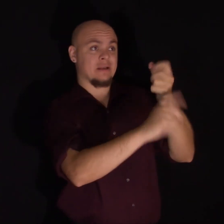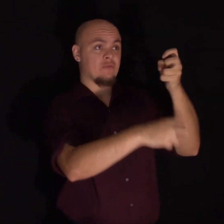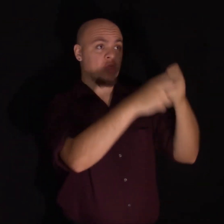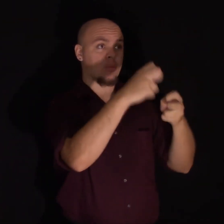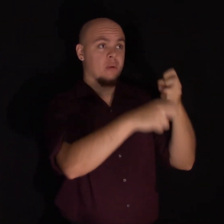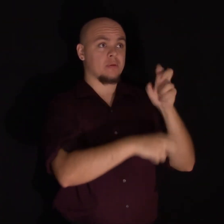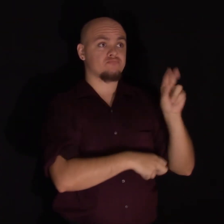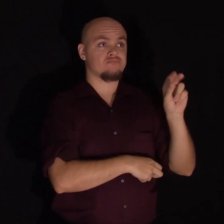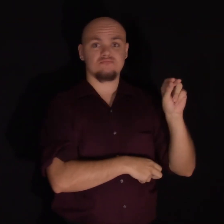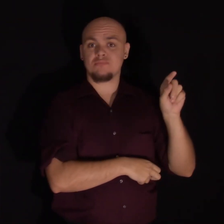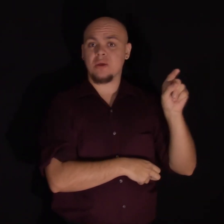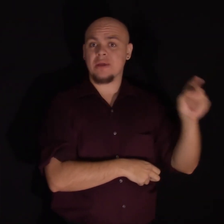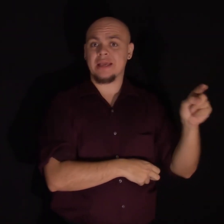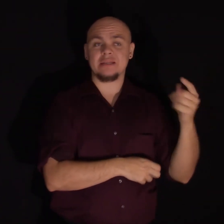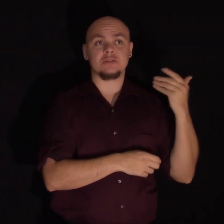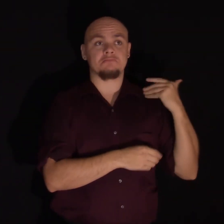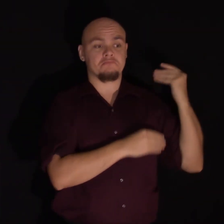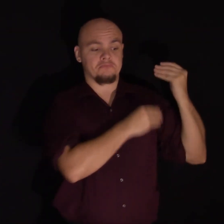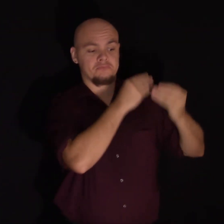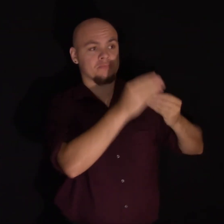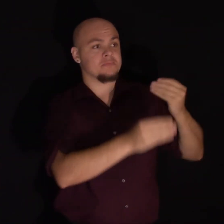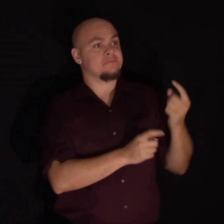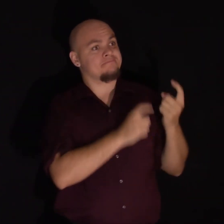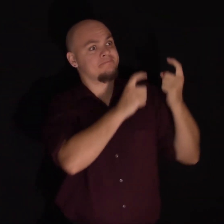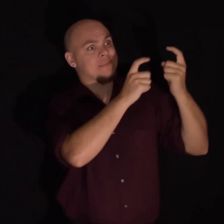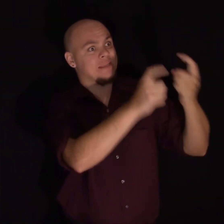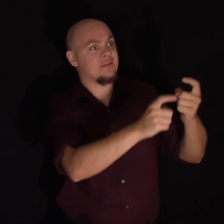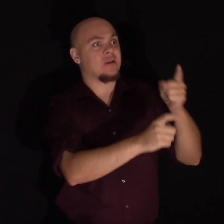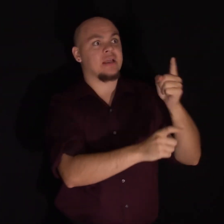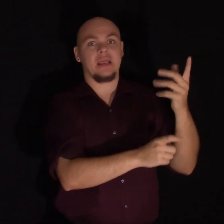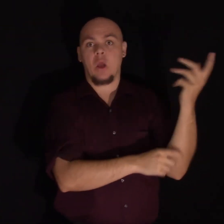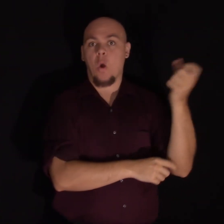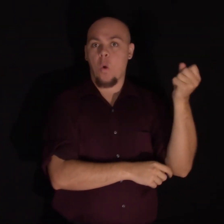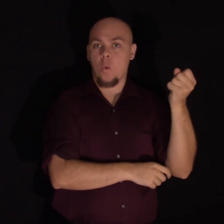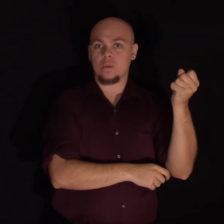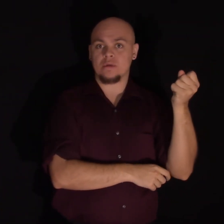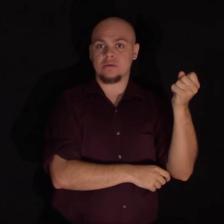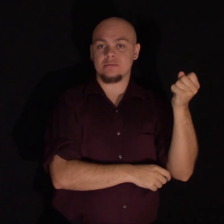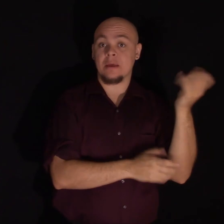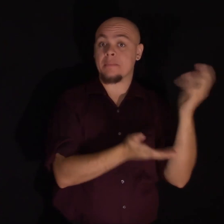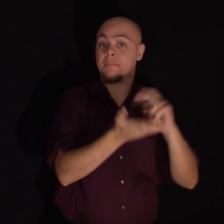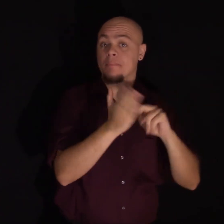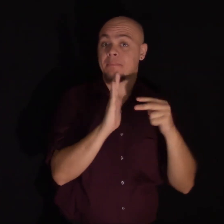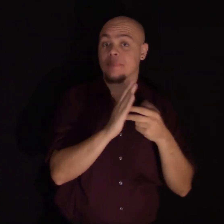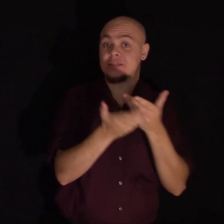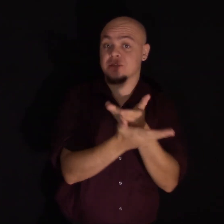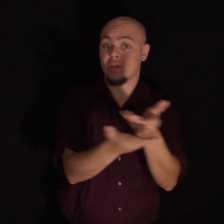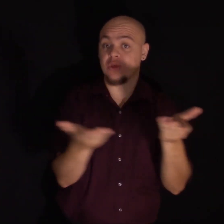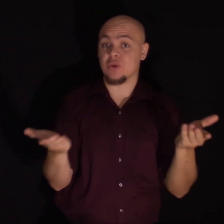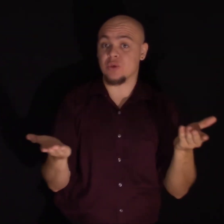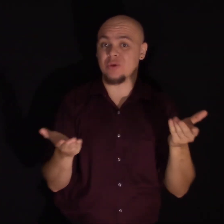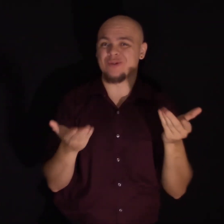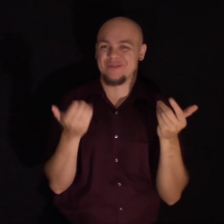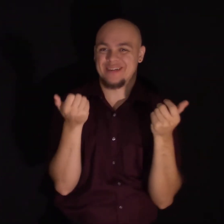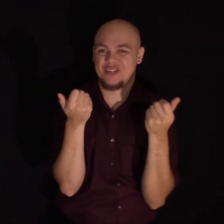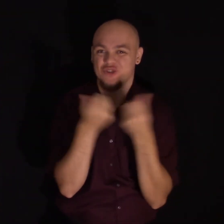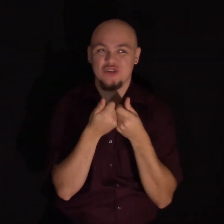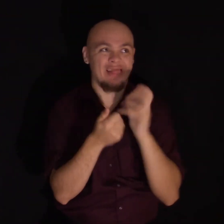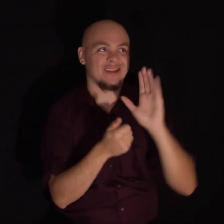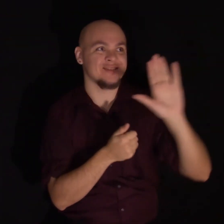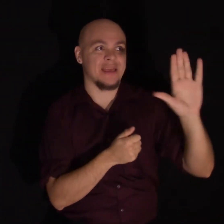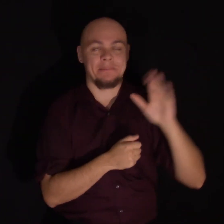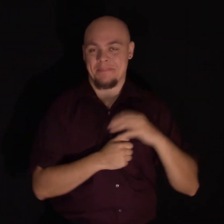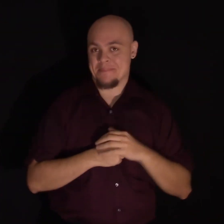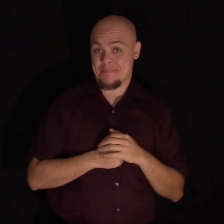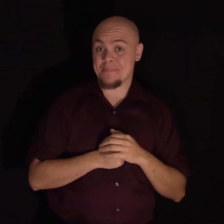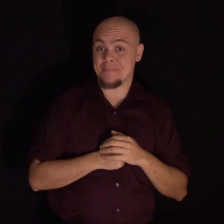He's merely the incumbent. He is currently holding office, which means you get to be the challenger.